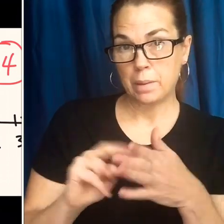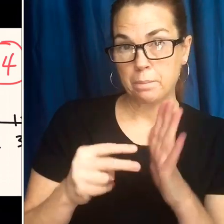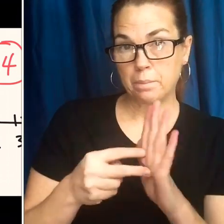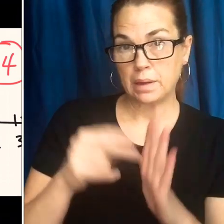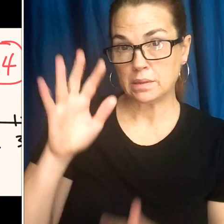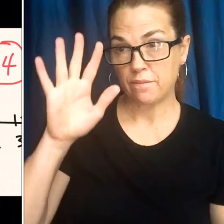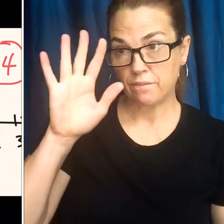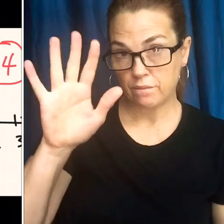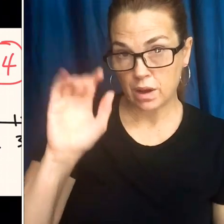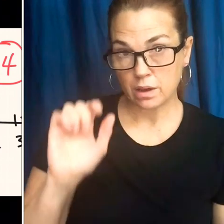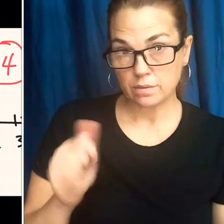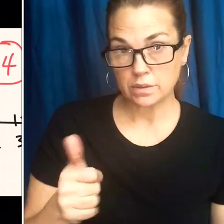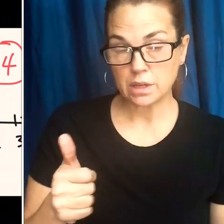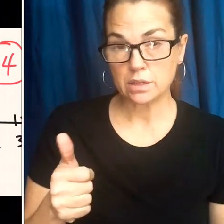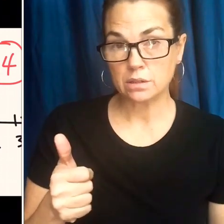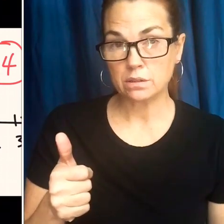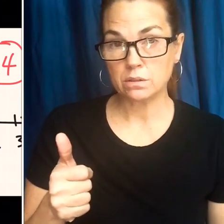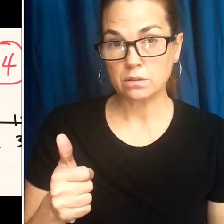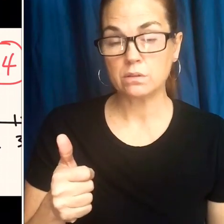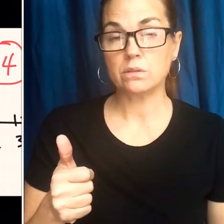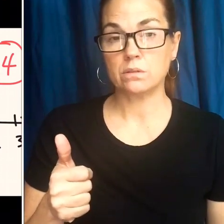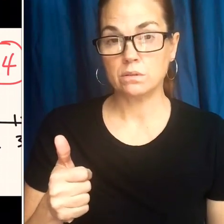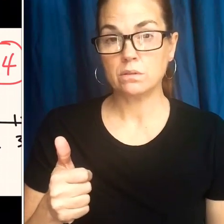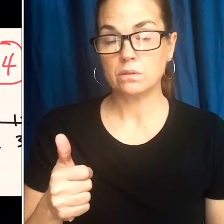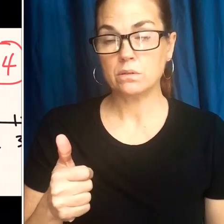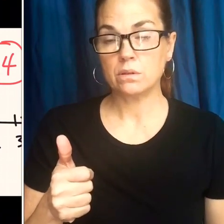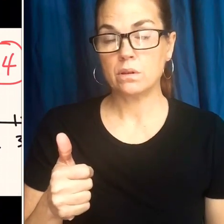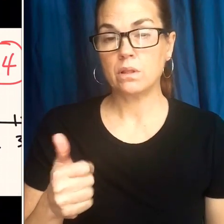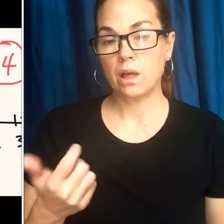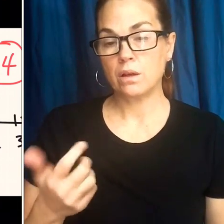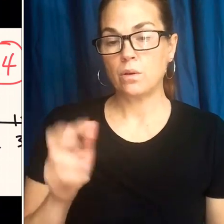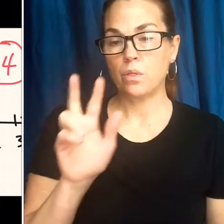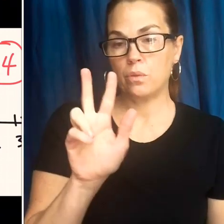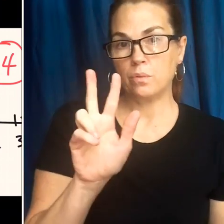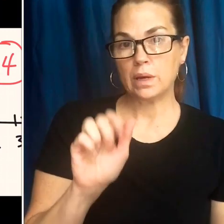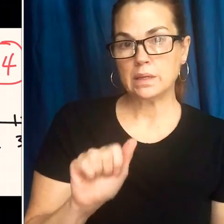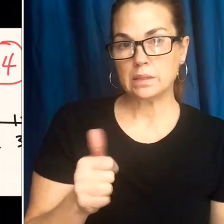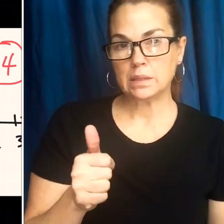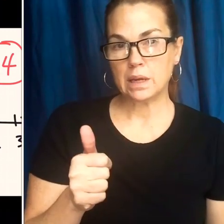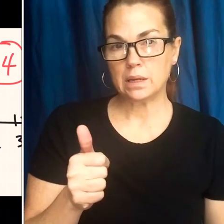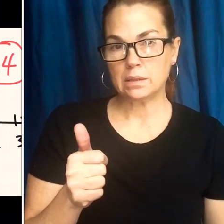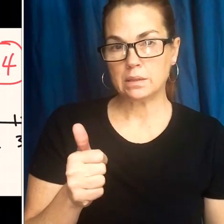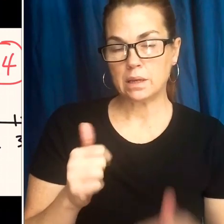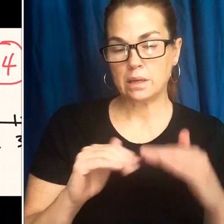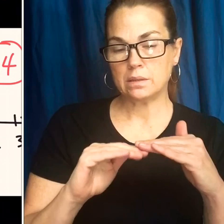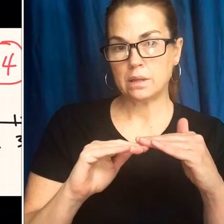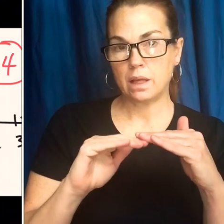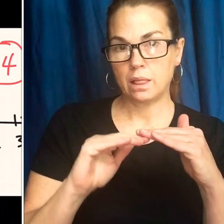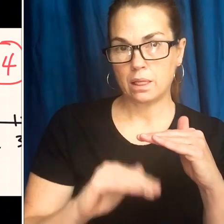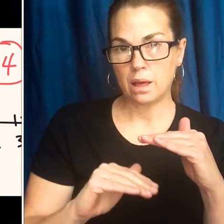bit less than 1/2. And we could put 3/10 about here.